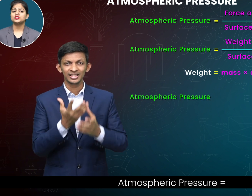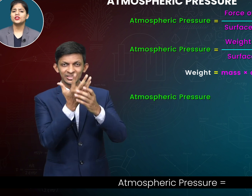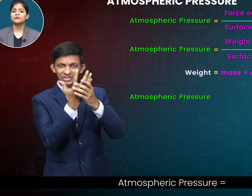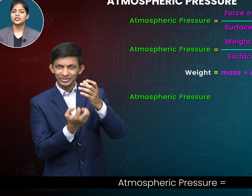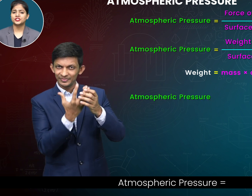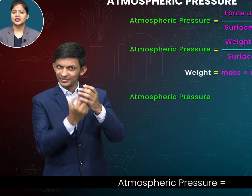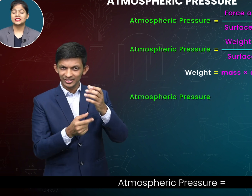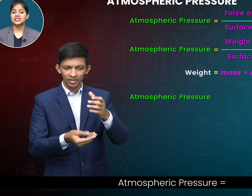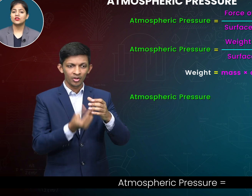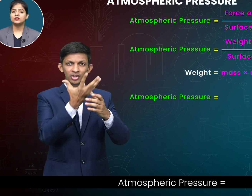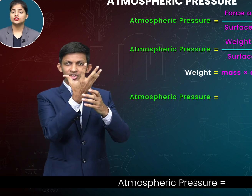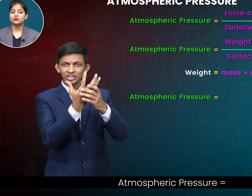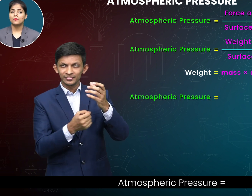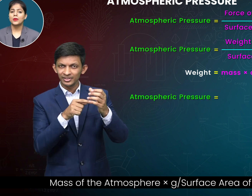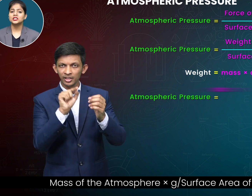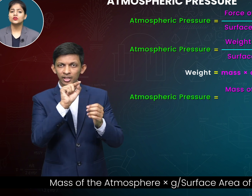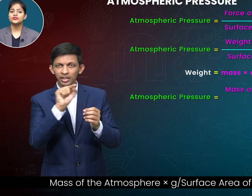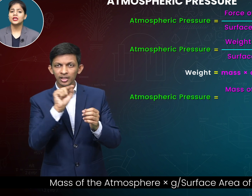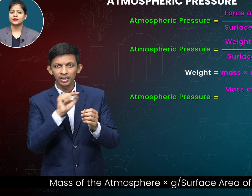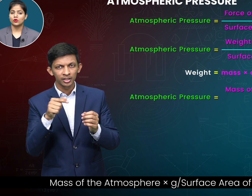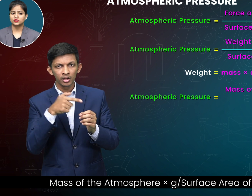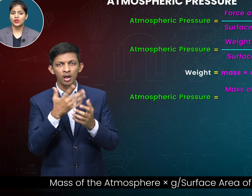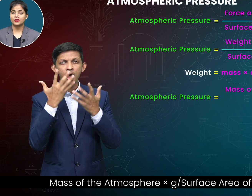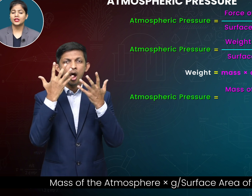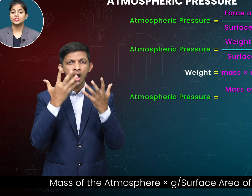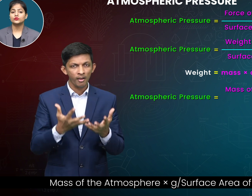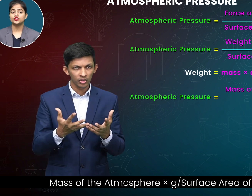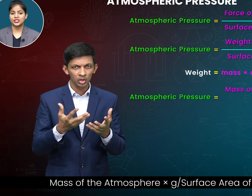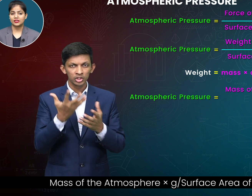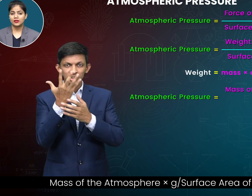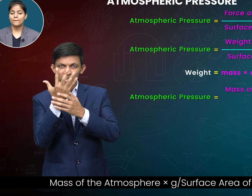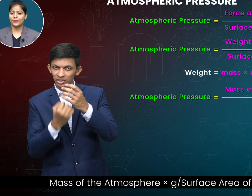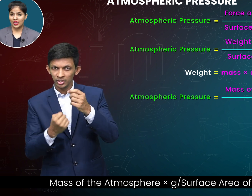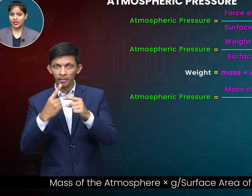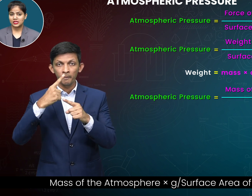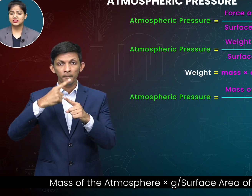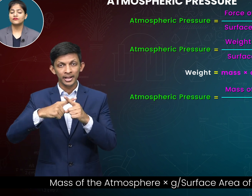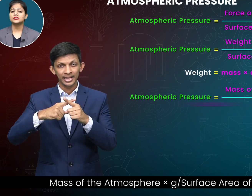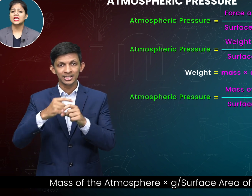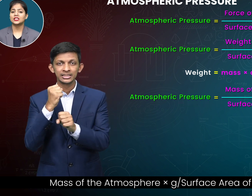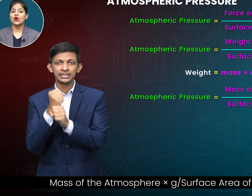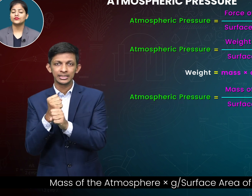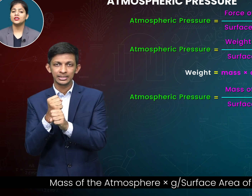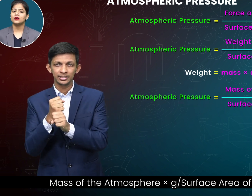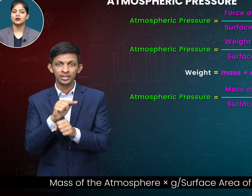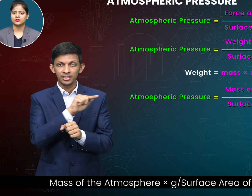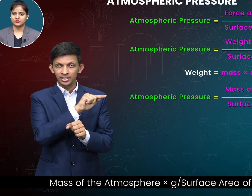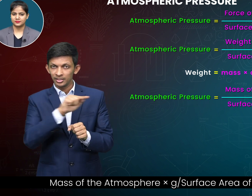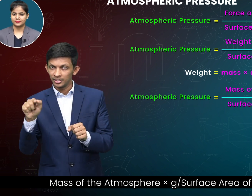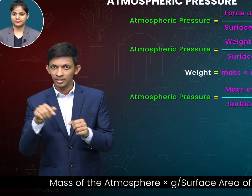Atmospheric pressure is equal to mass of the atmosphere into g by surface area of the earth.